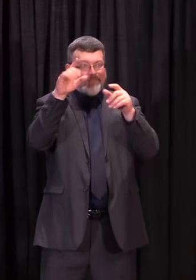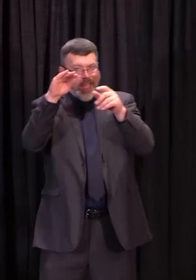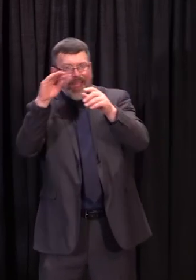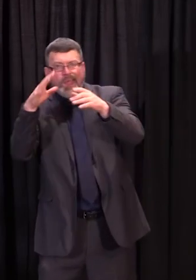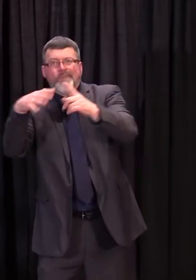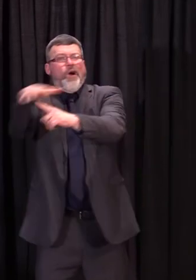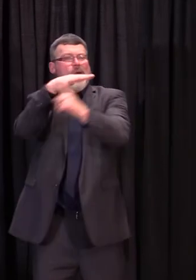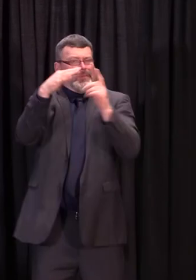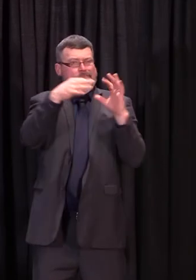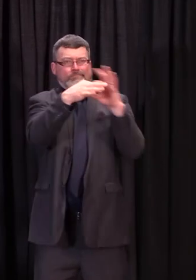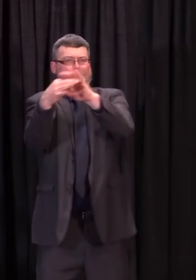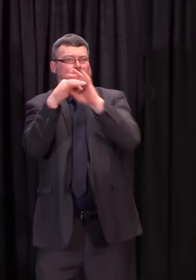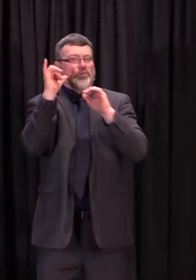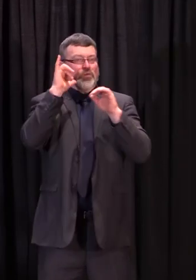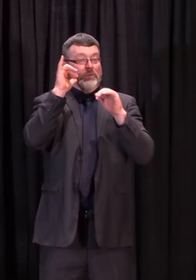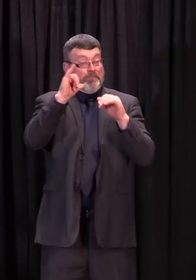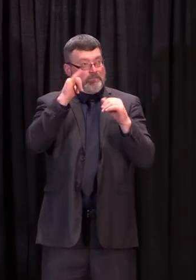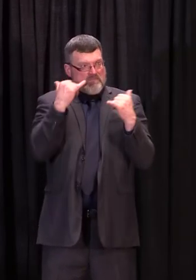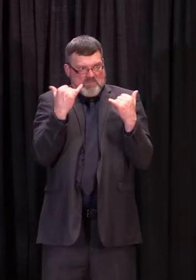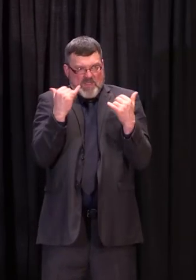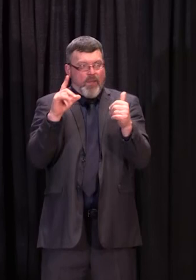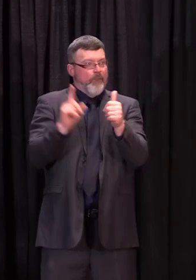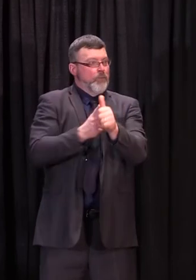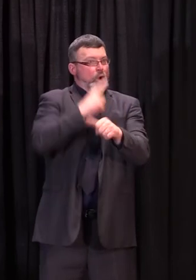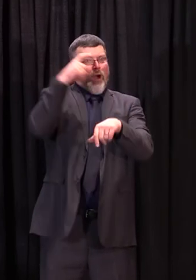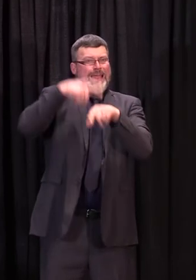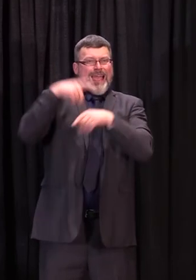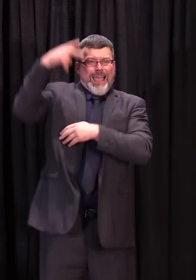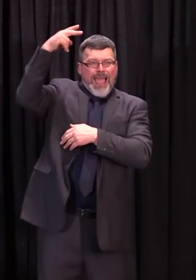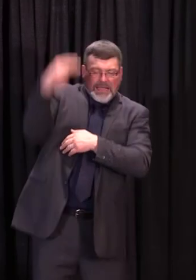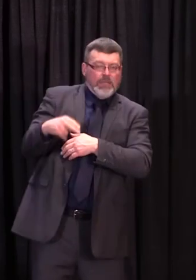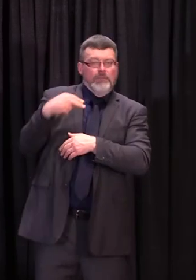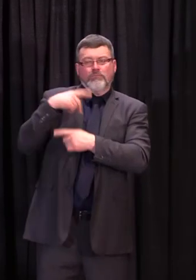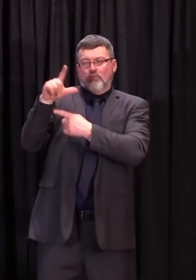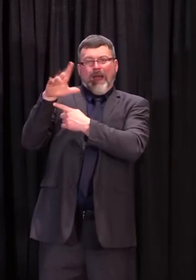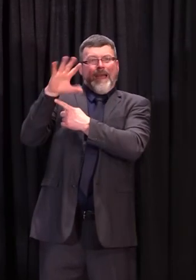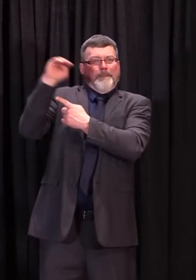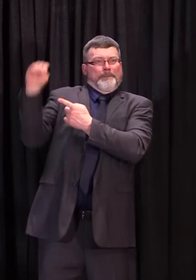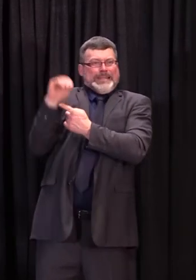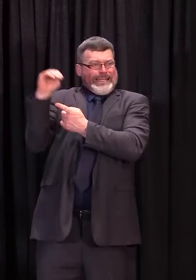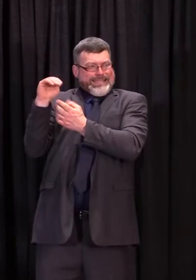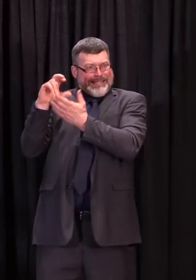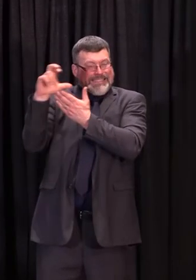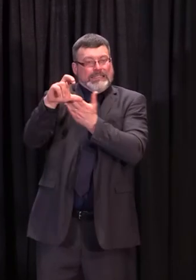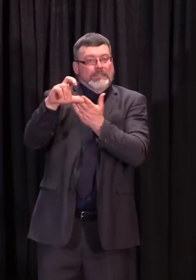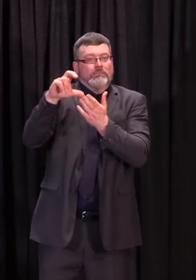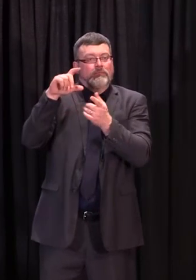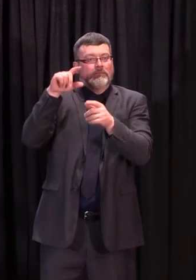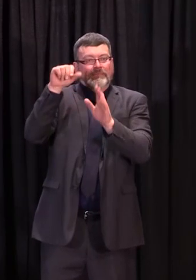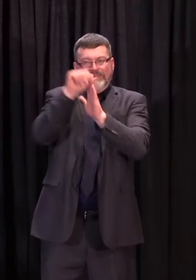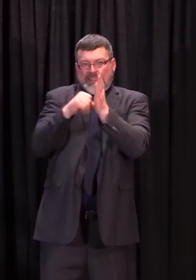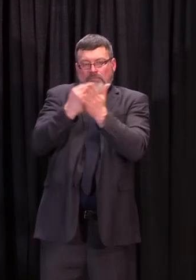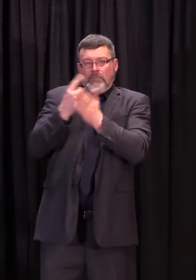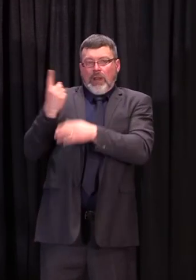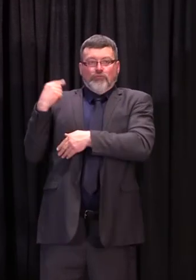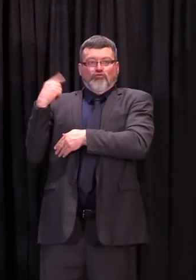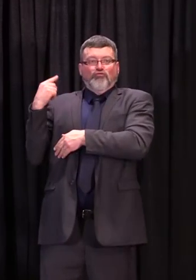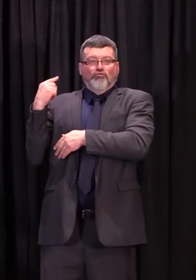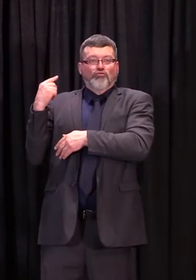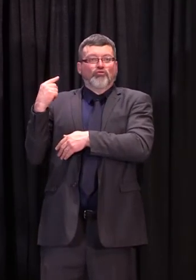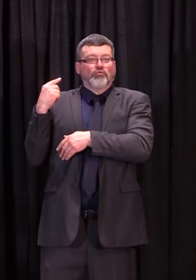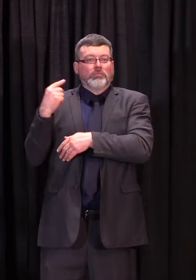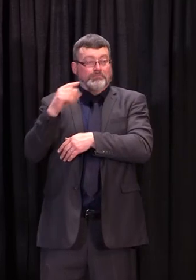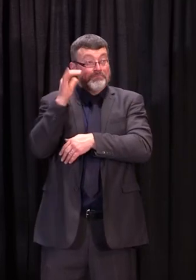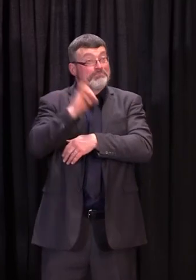ever, we invested $25 million in state funds last year. By cleaning up these old industrial